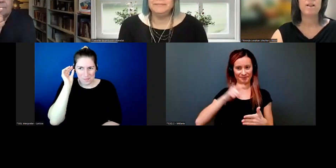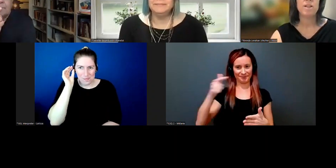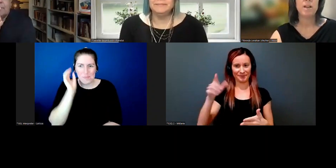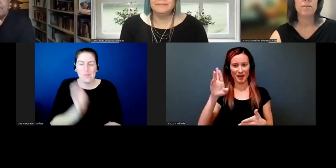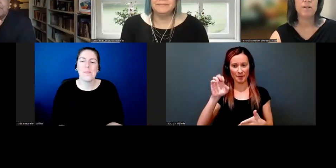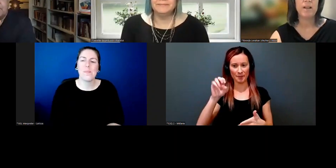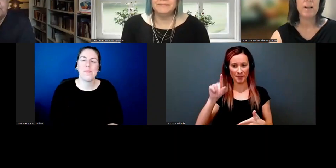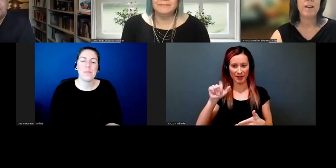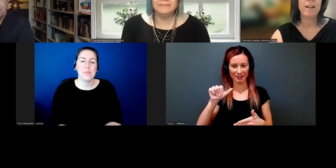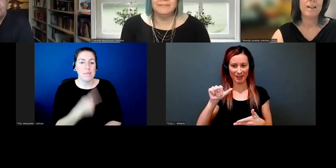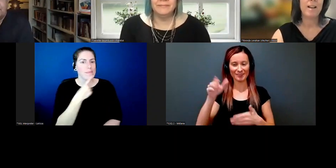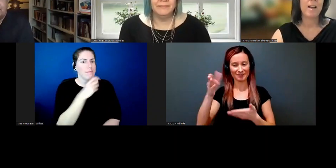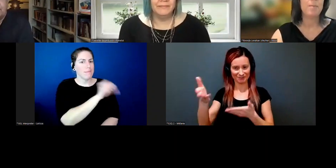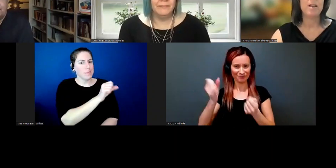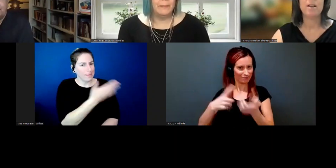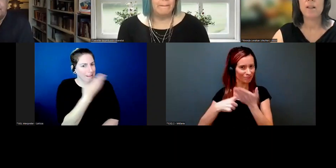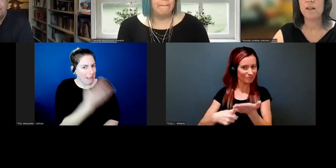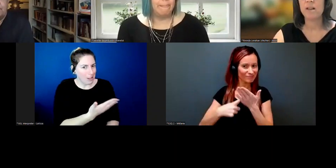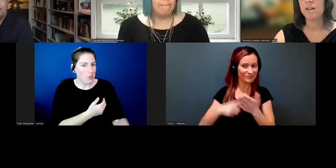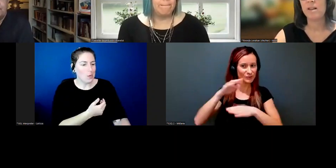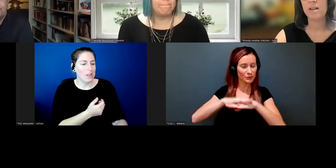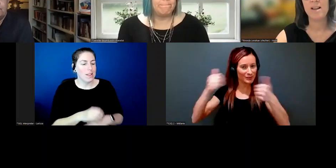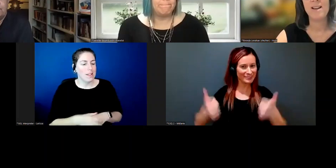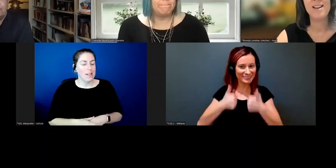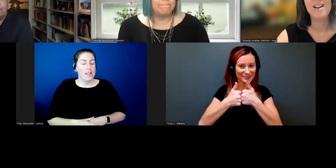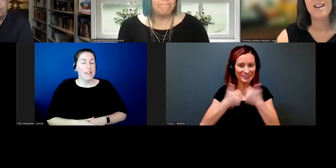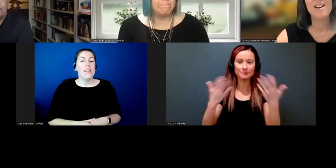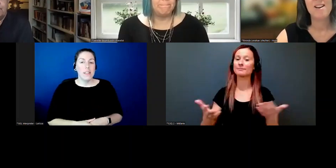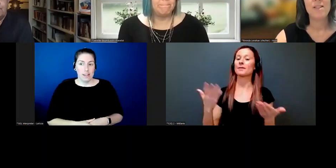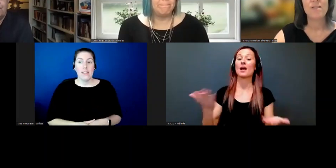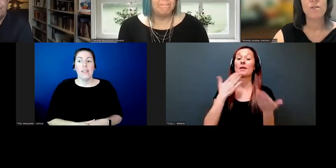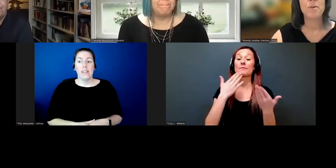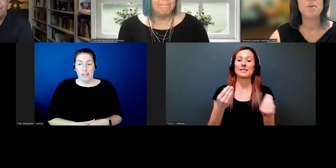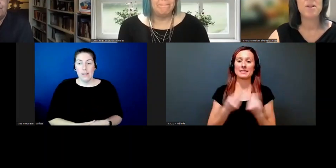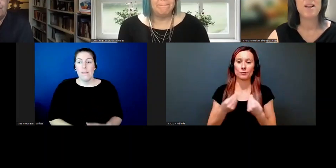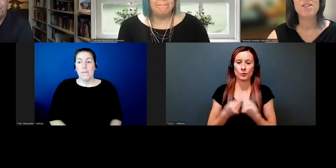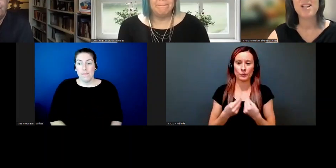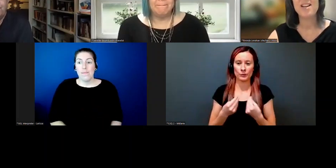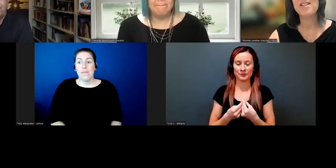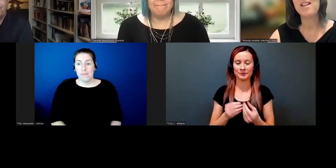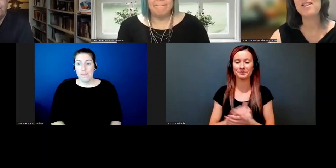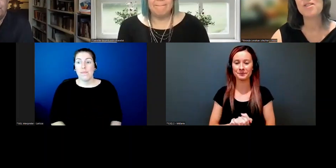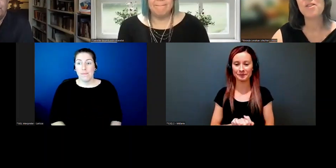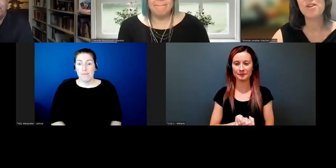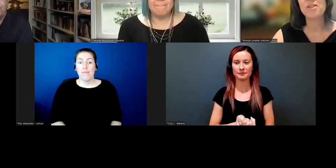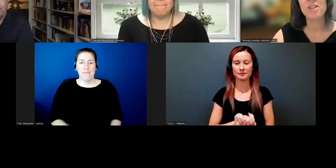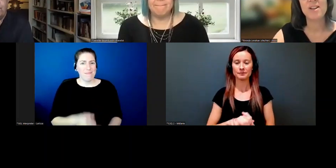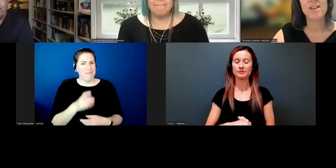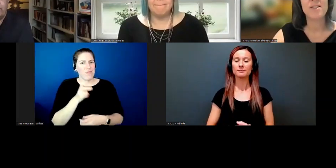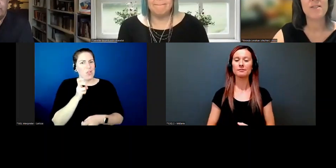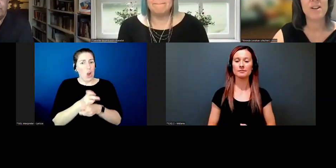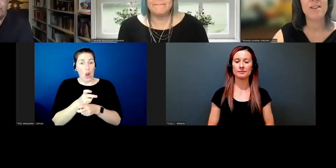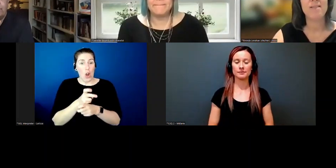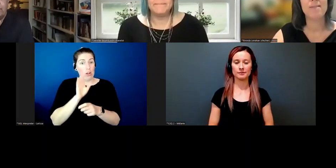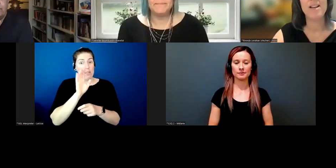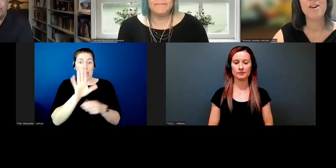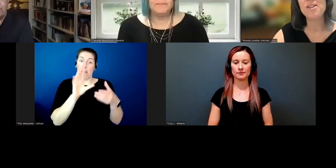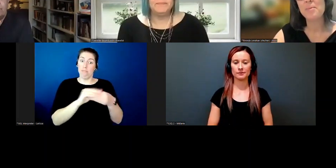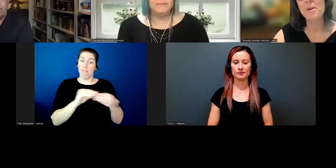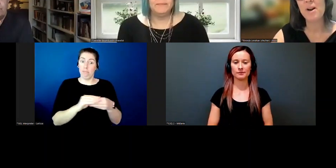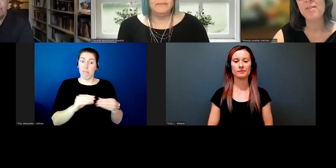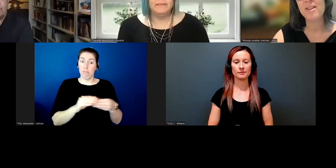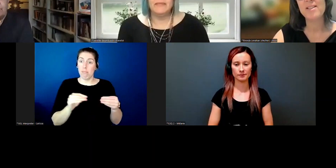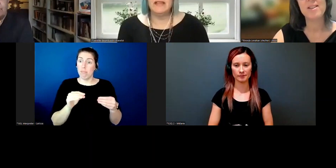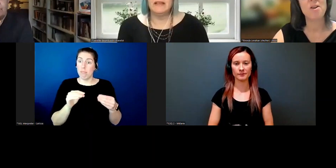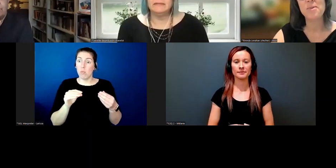Thank you, Jennifer. Yeah, and I mean, the hard thing for people to understand is that story you shared is